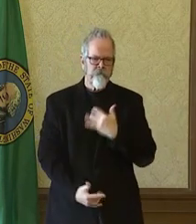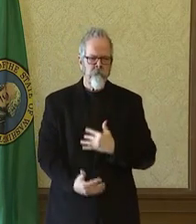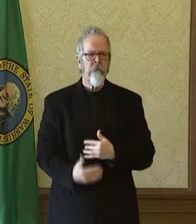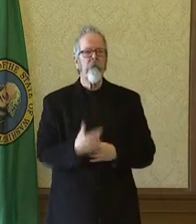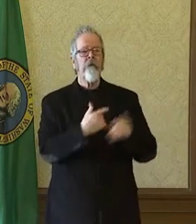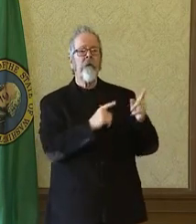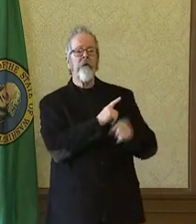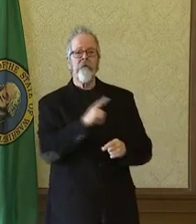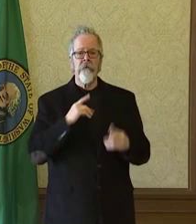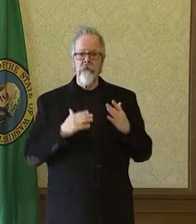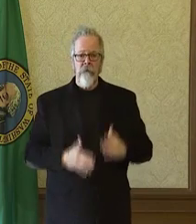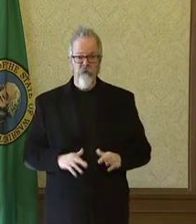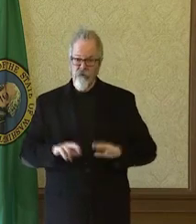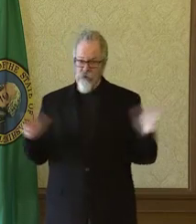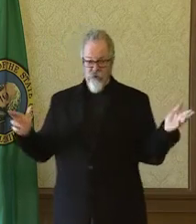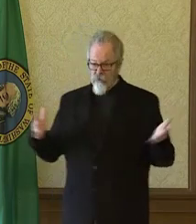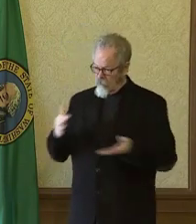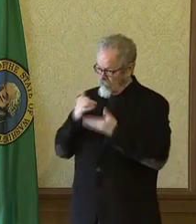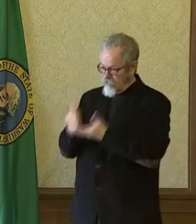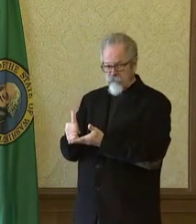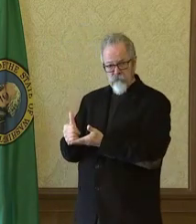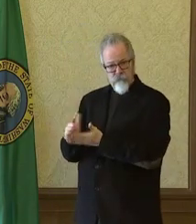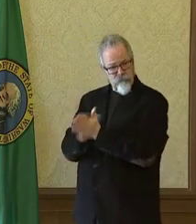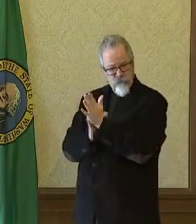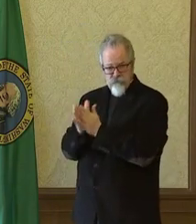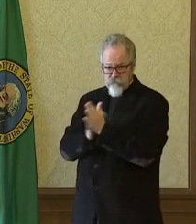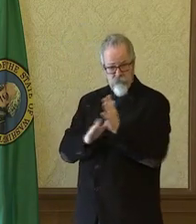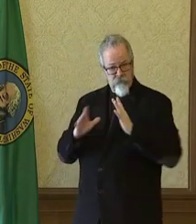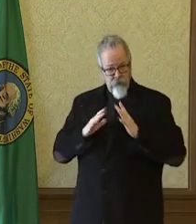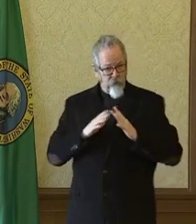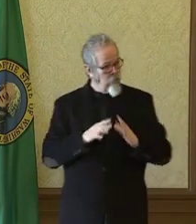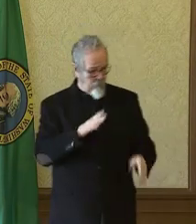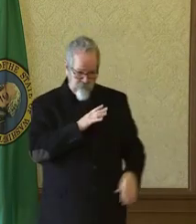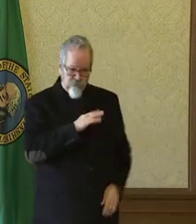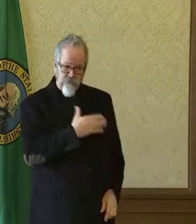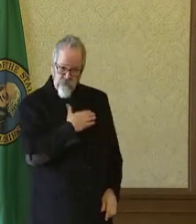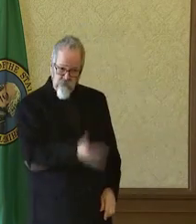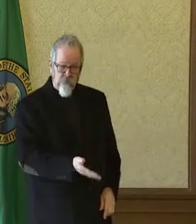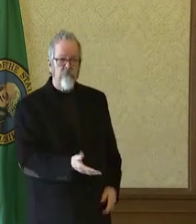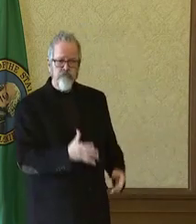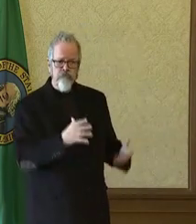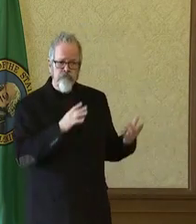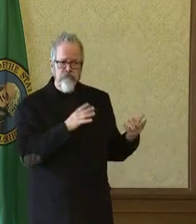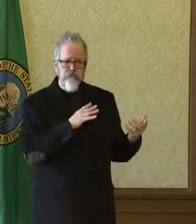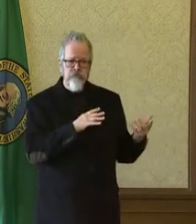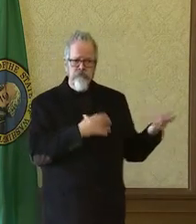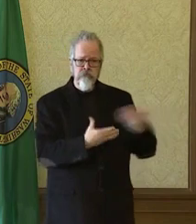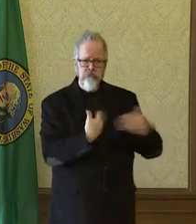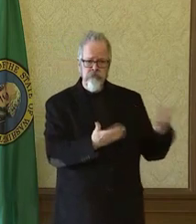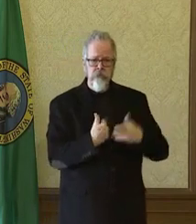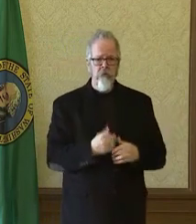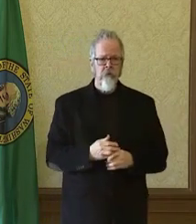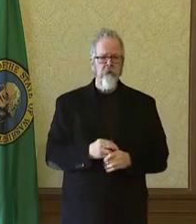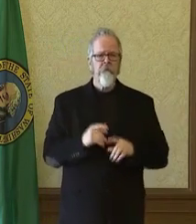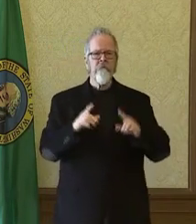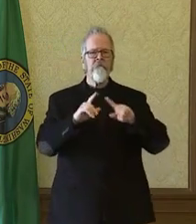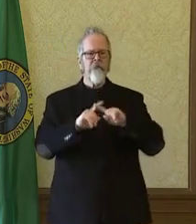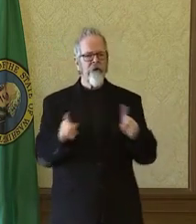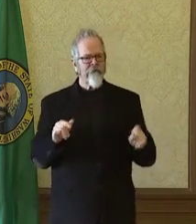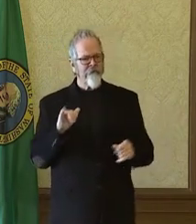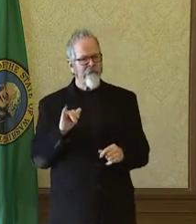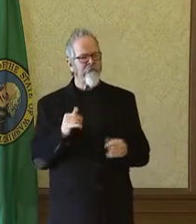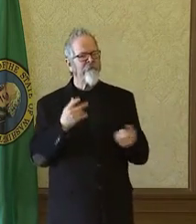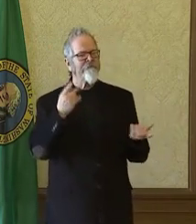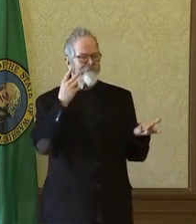want to stress, these are relatively small things given the mountain we've got to climb, but they are things we can do quickly, and that's what